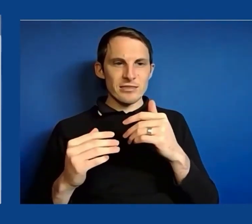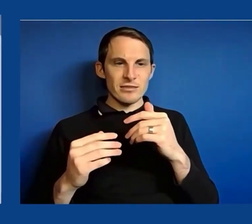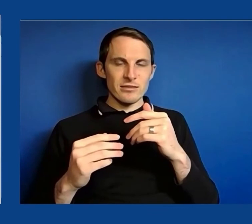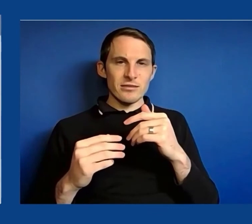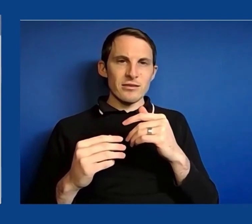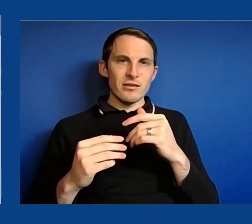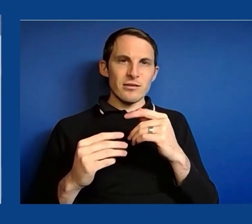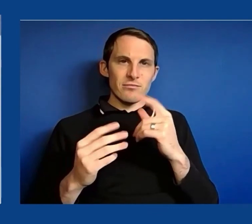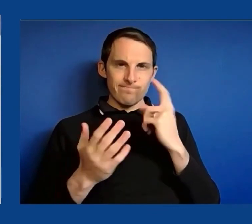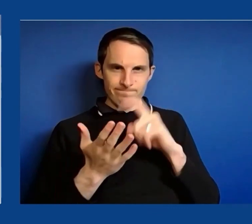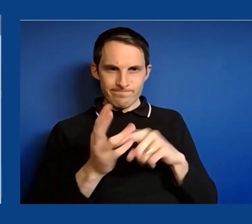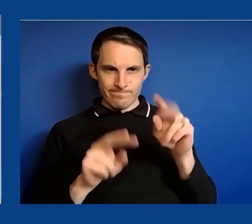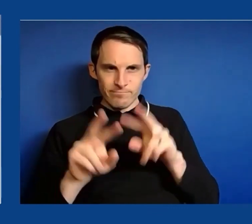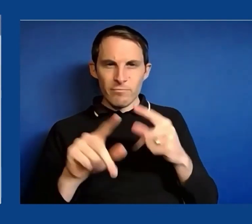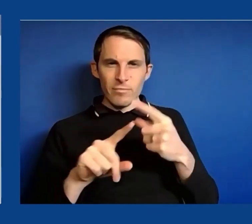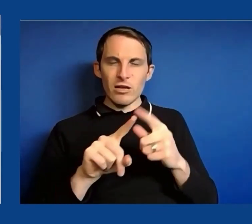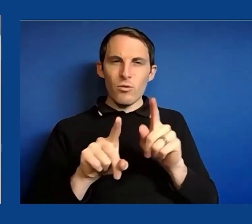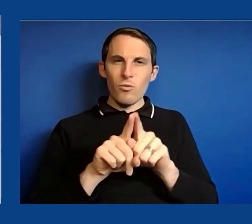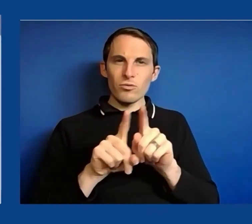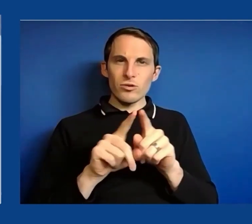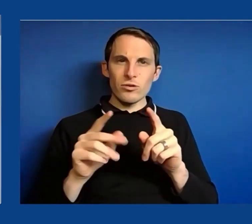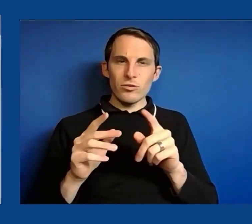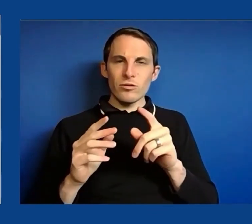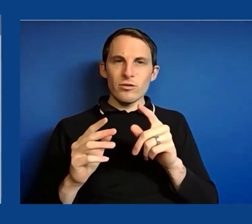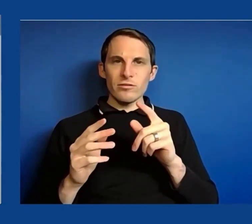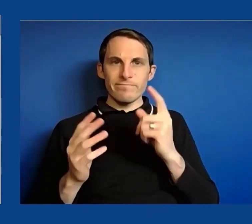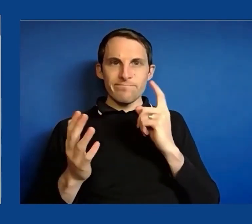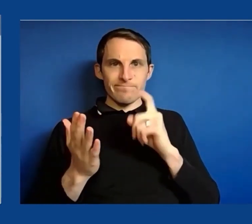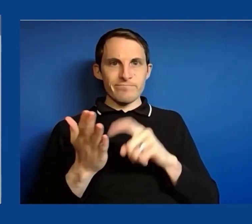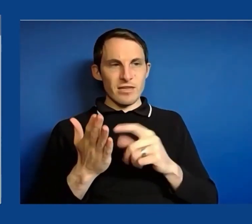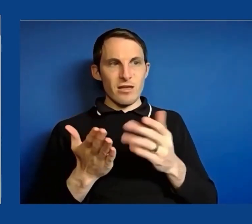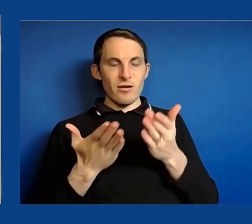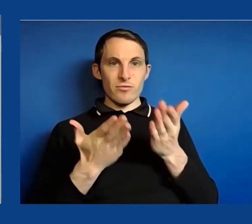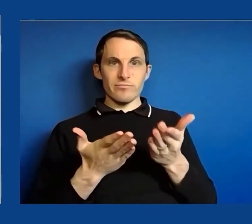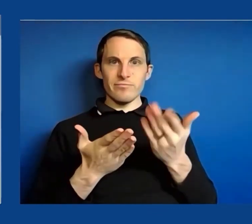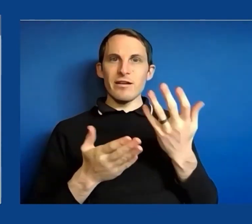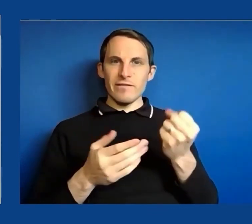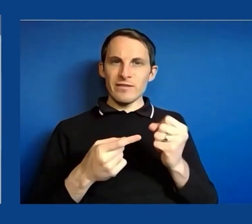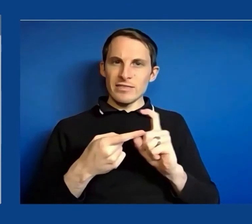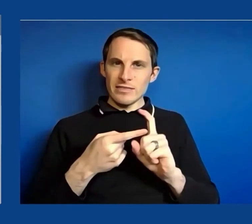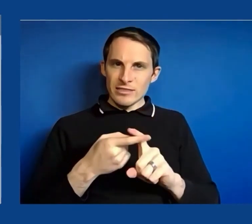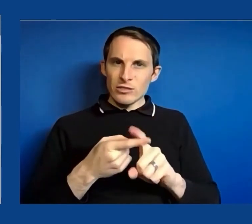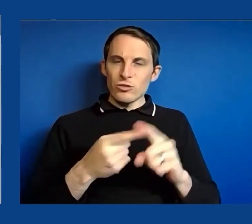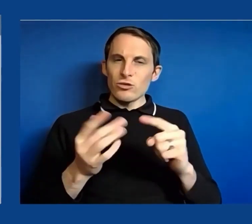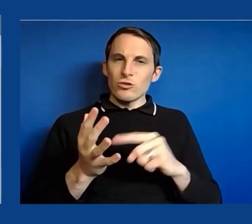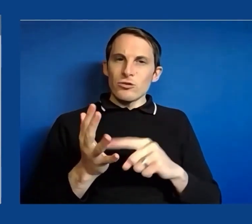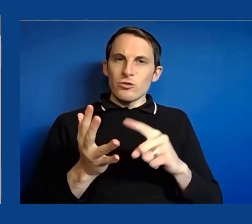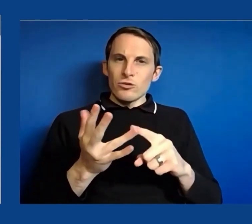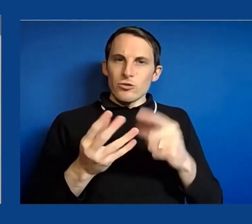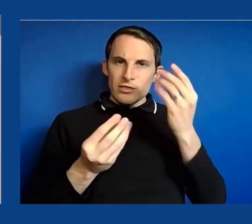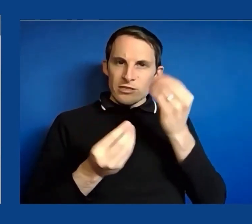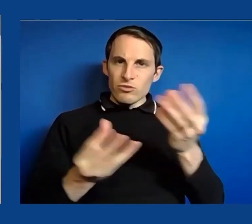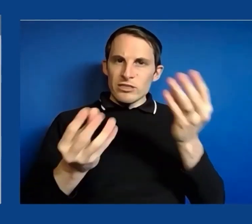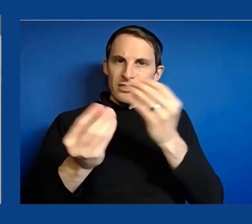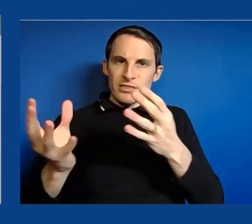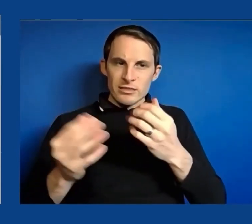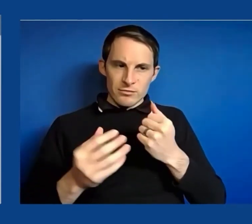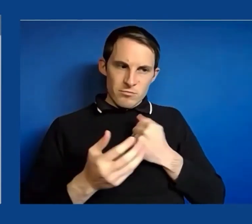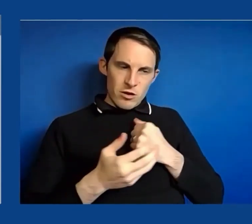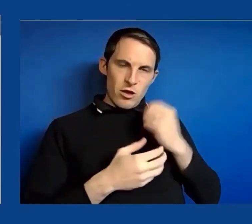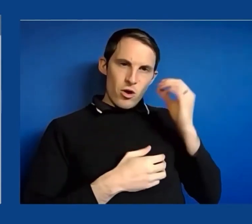nodal of that you have continued to express your knowledge through